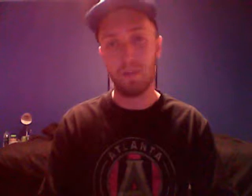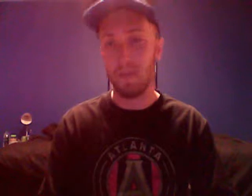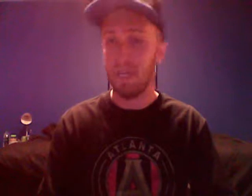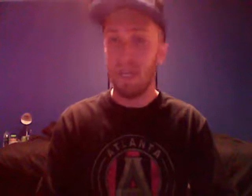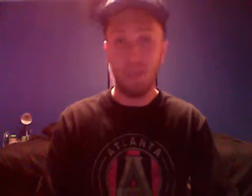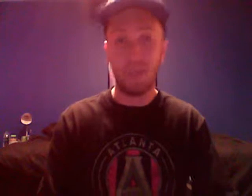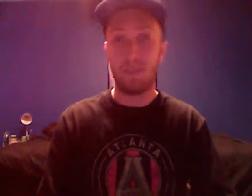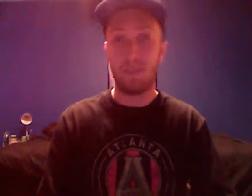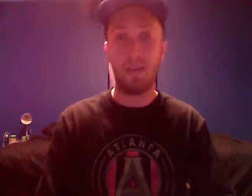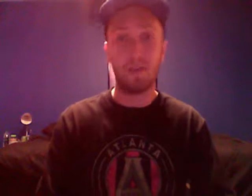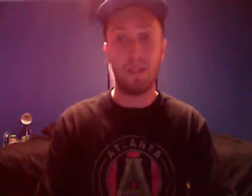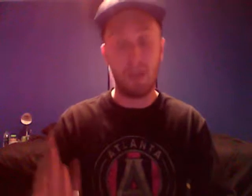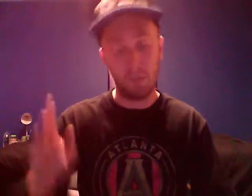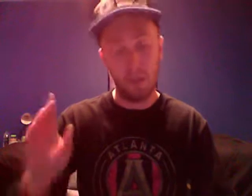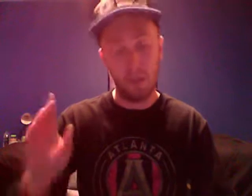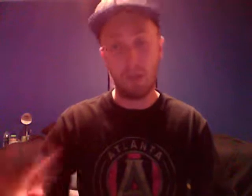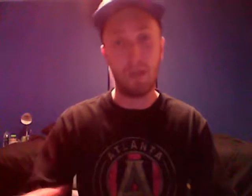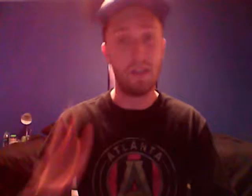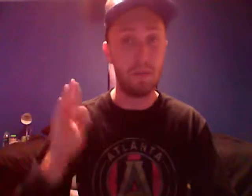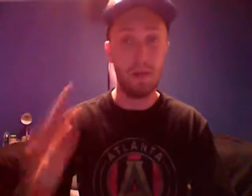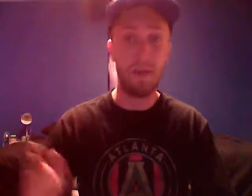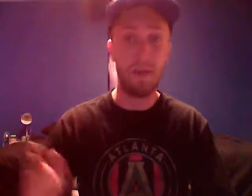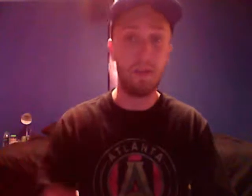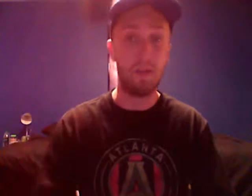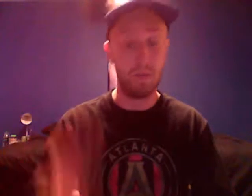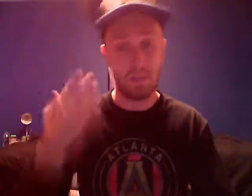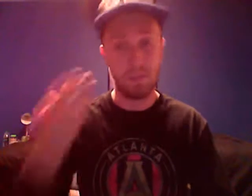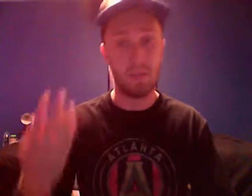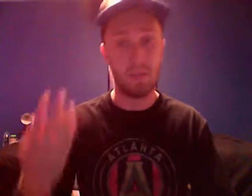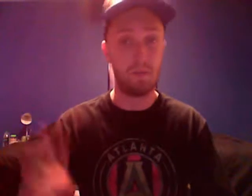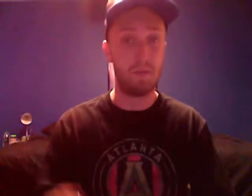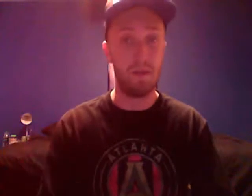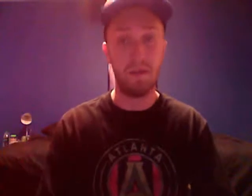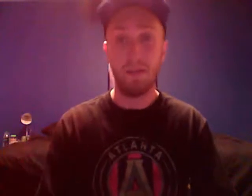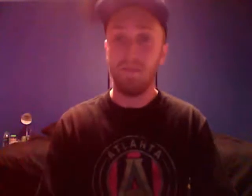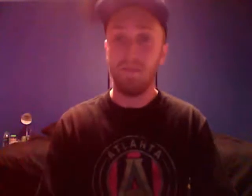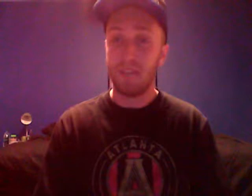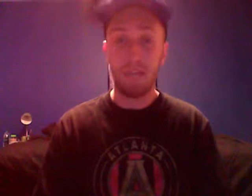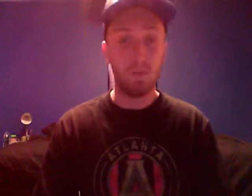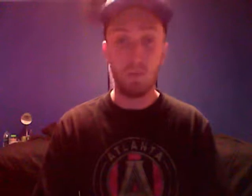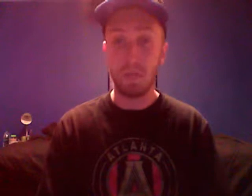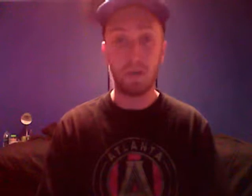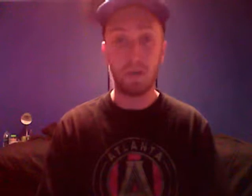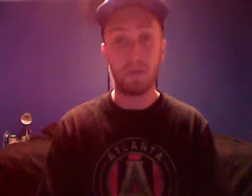But you could just tell today they were not ready. They were not there. They were not mentally prepared. And it really cost them.